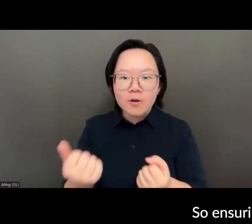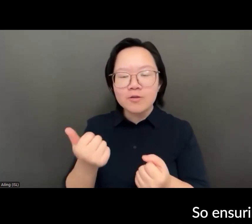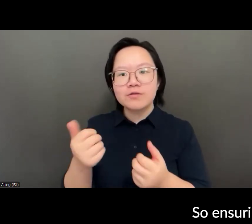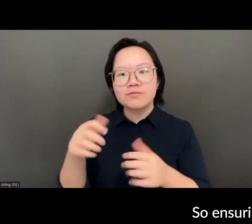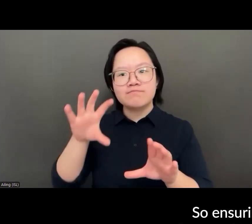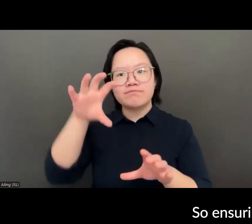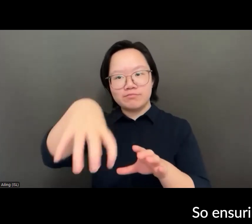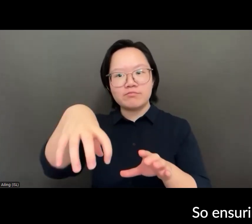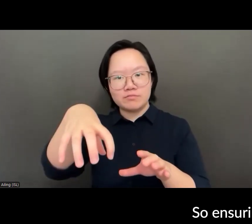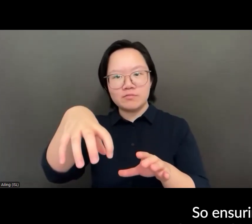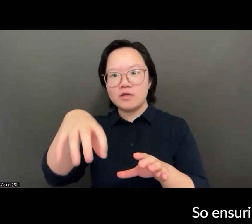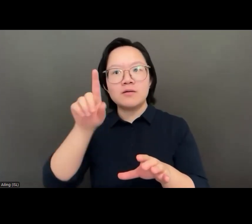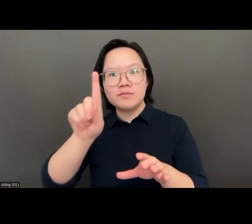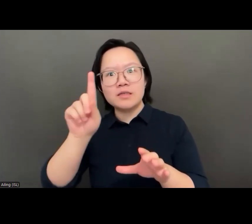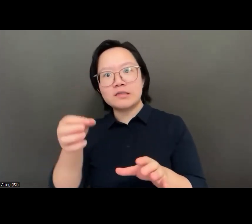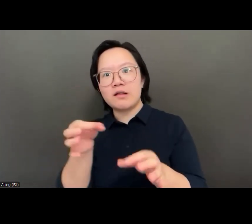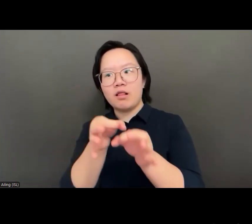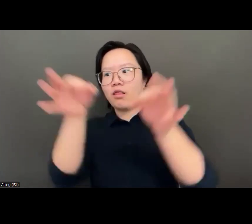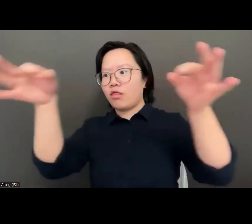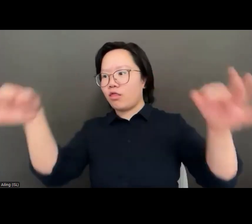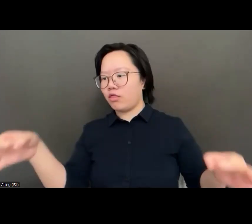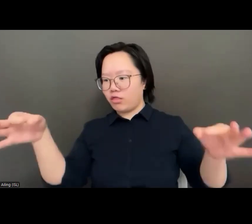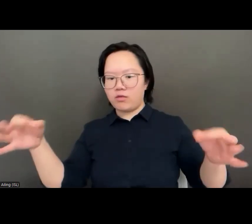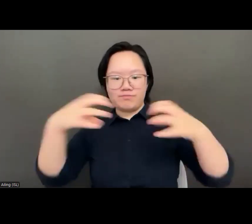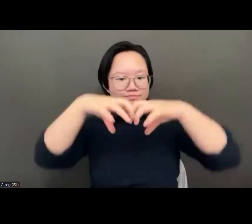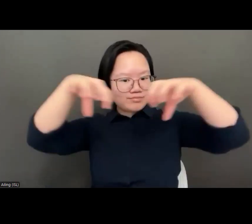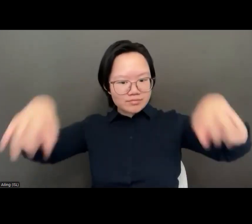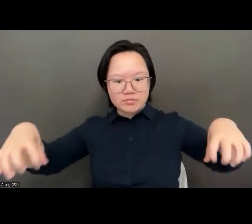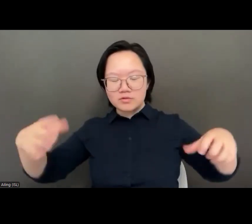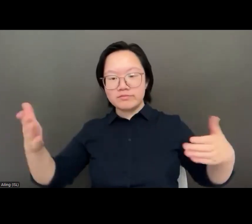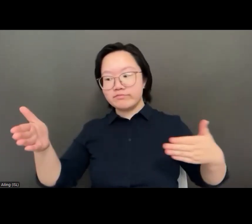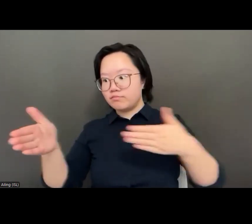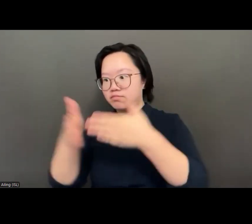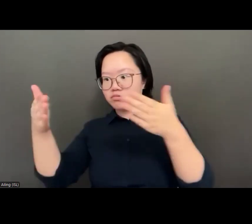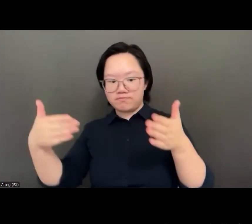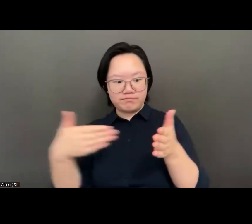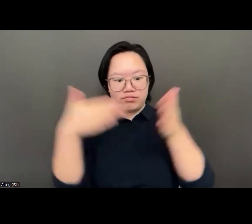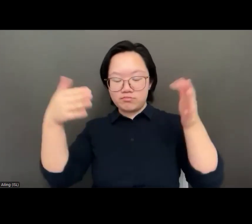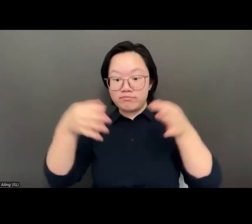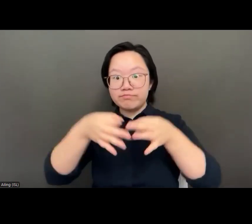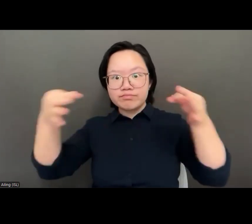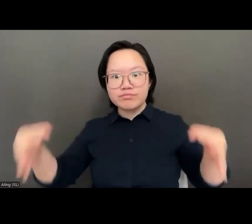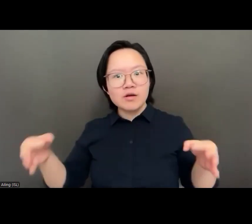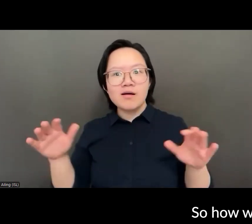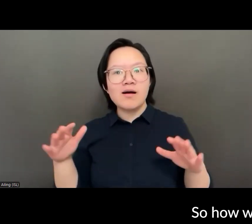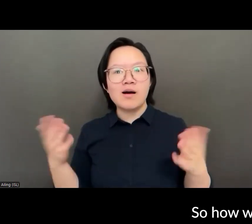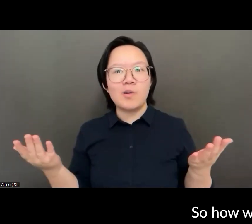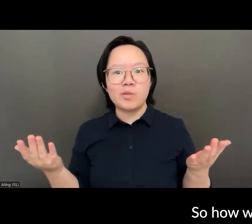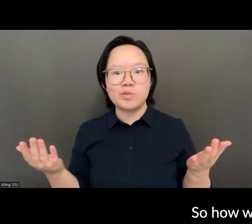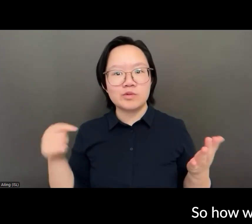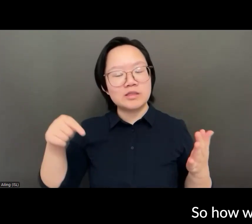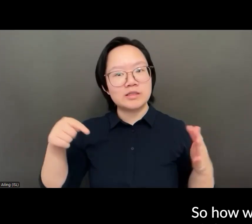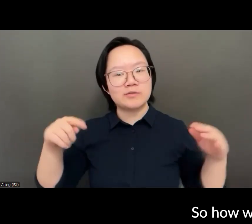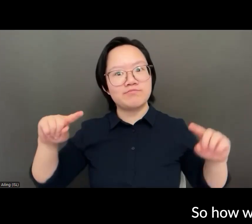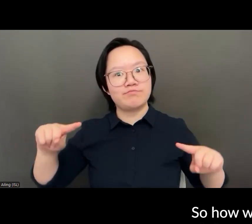here is well implemented is a huge challenge, and especially in the context of poverty. So how